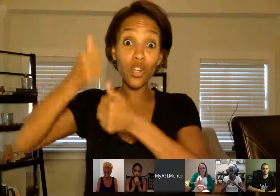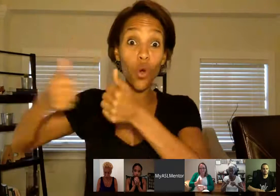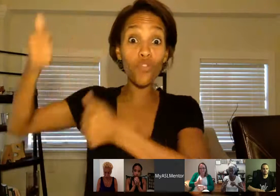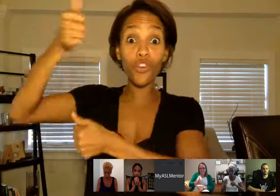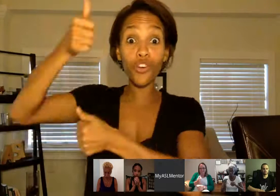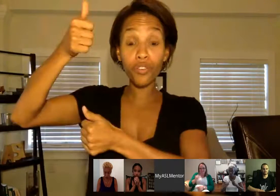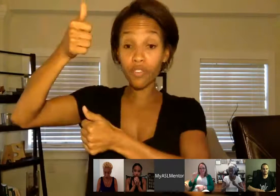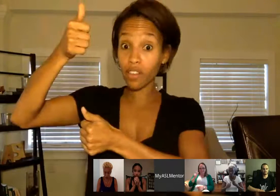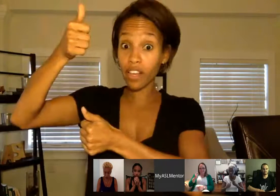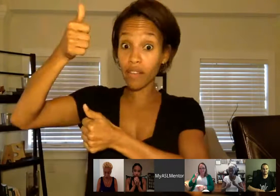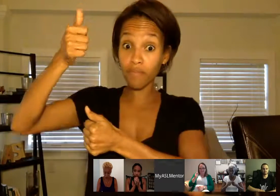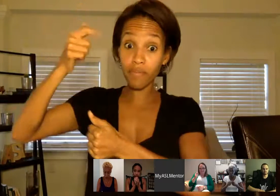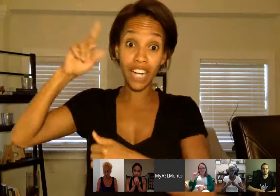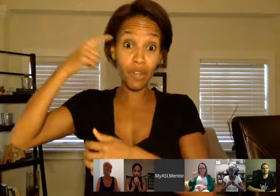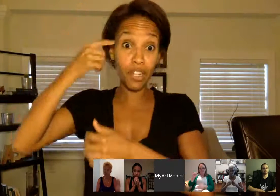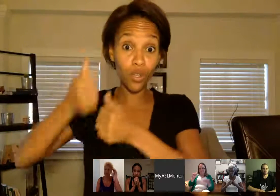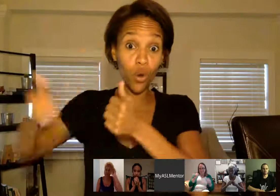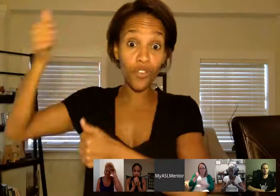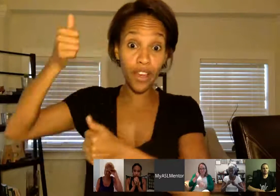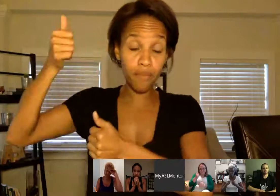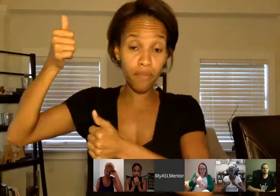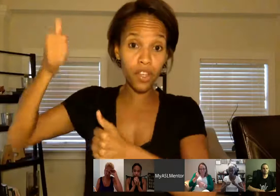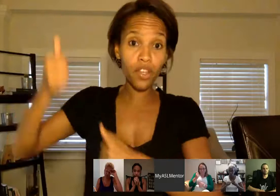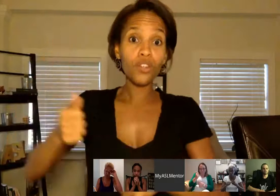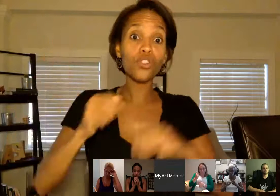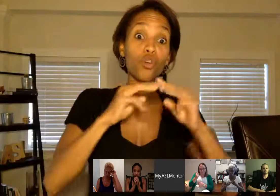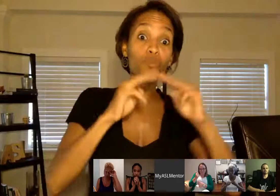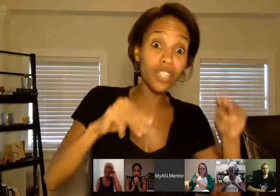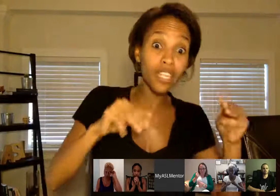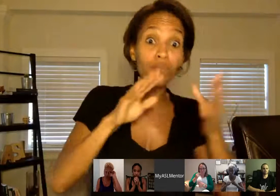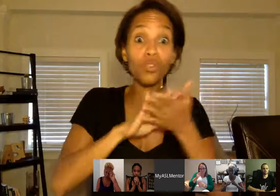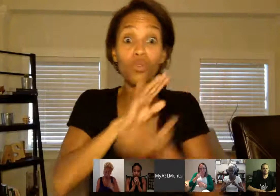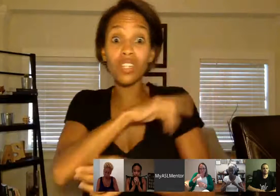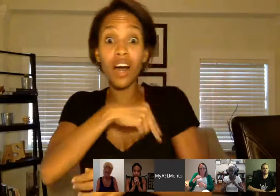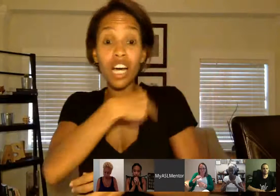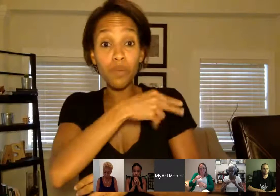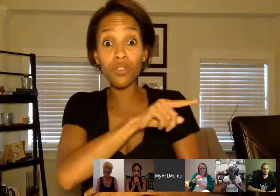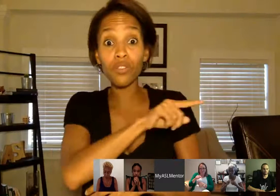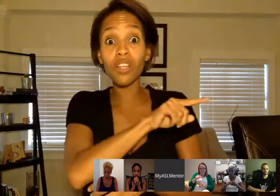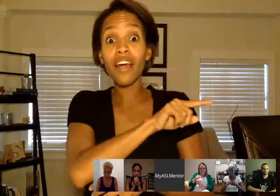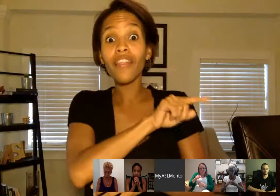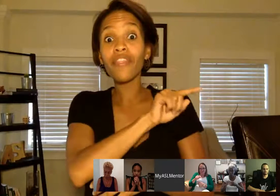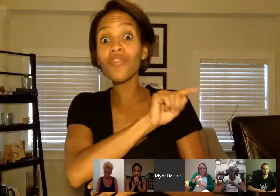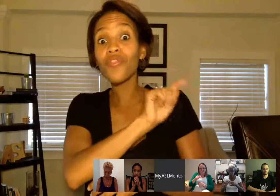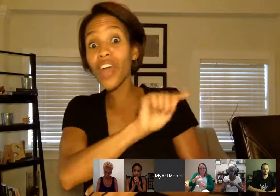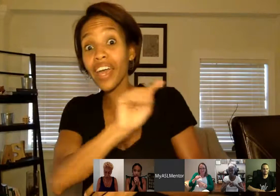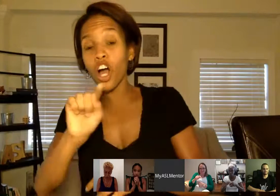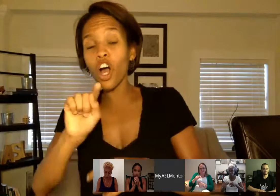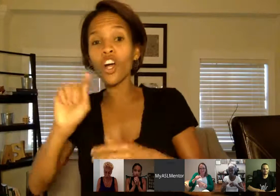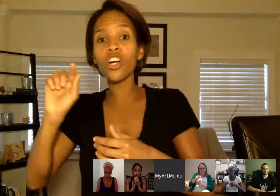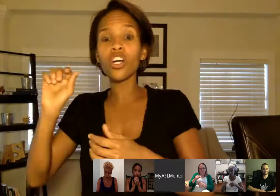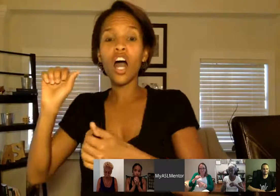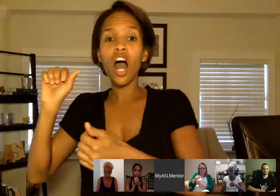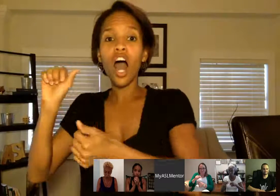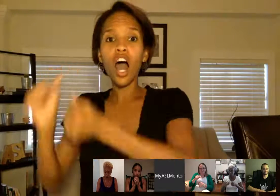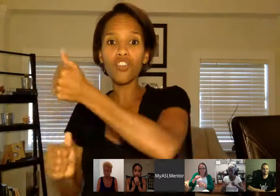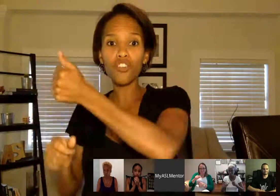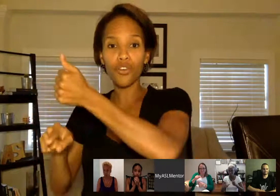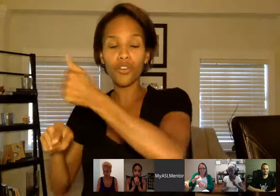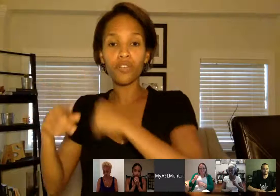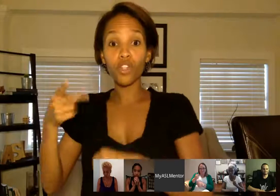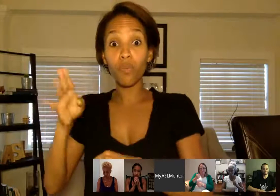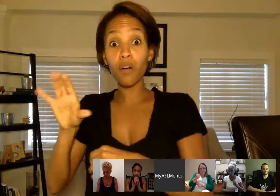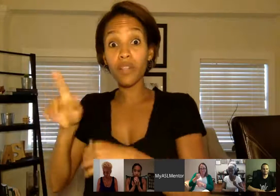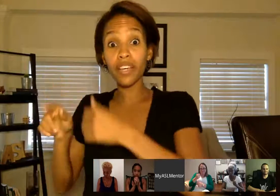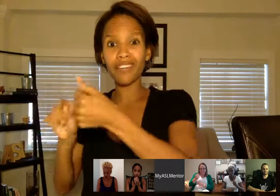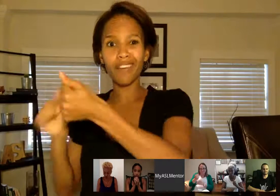government is over them. The government is over them. So museums, schools, and hospitals, they are